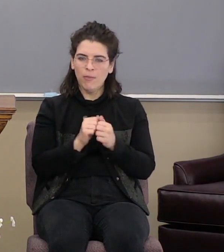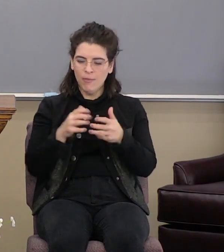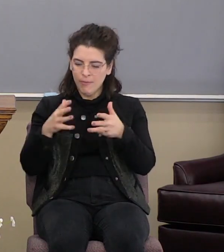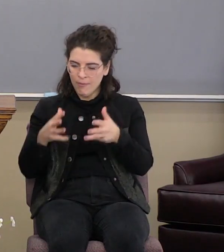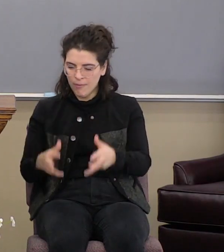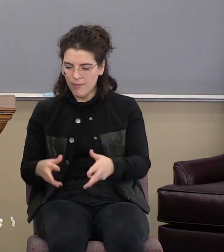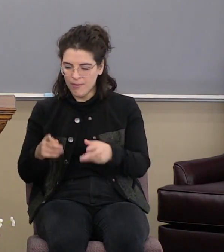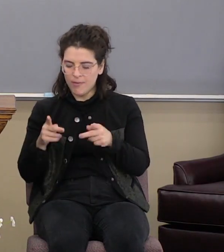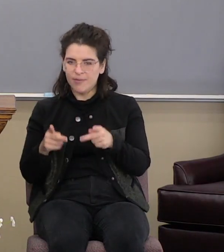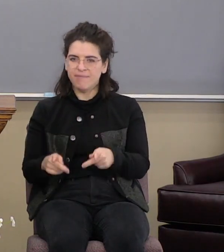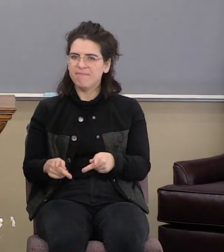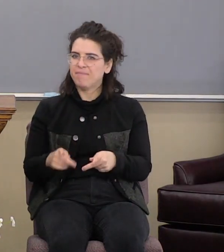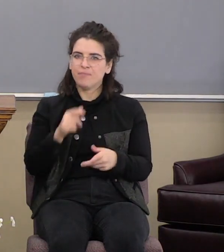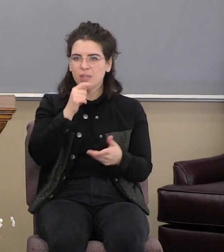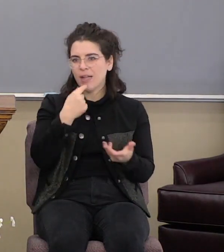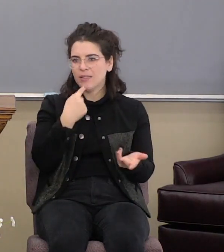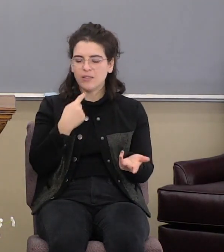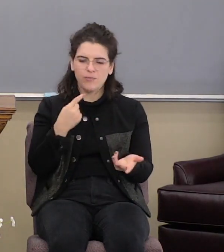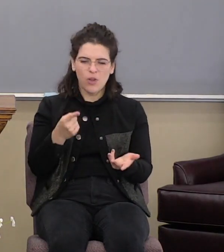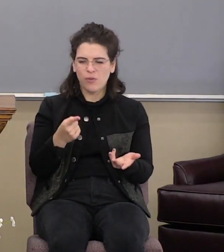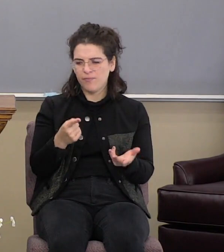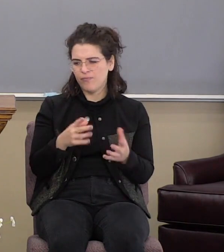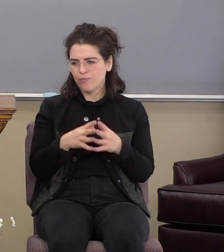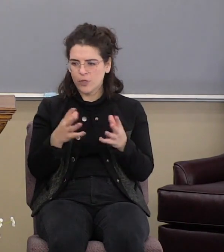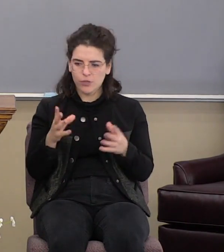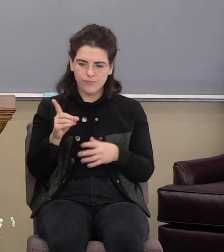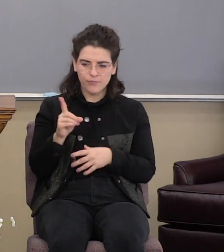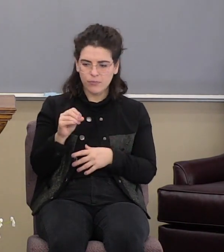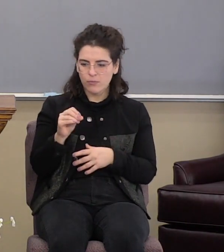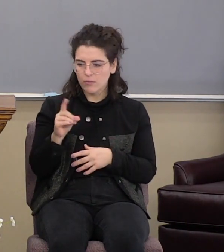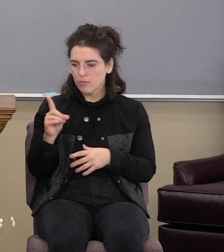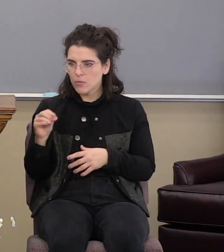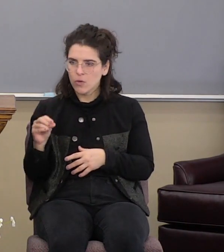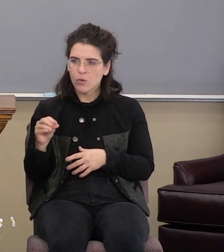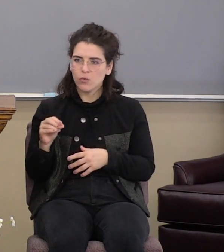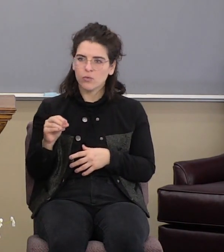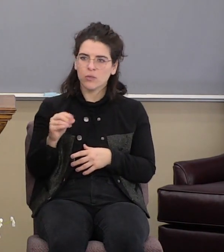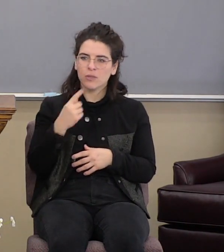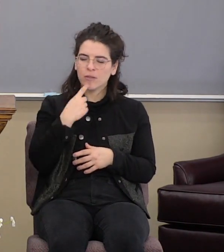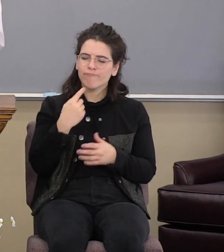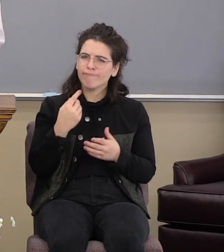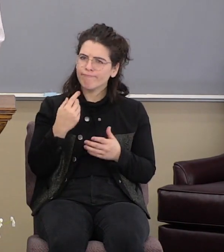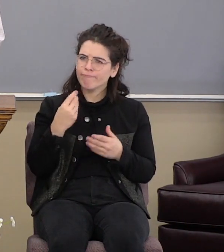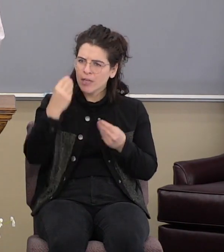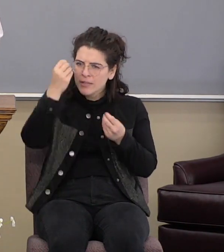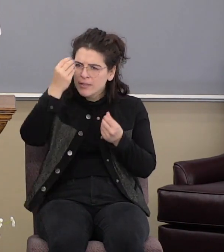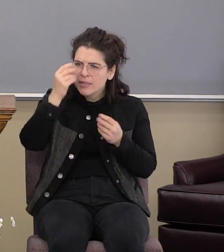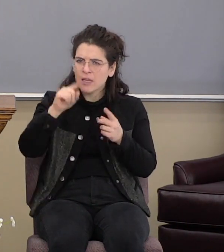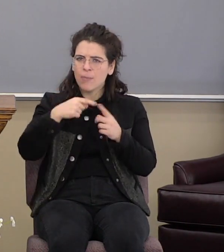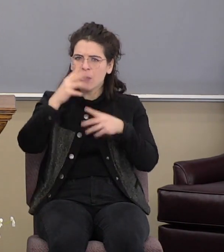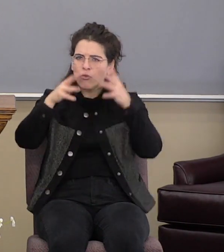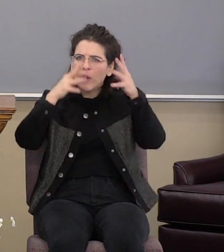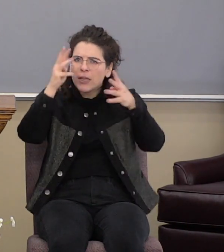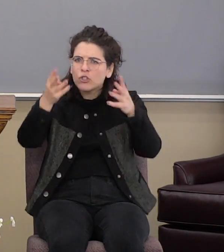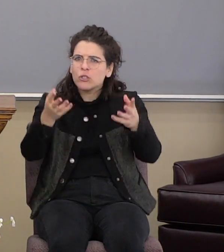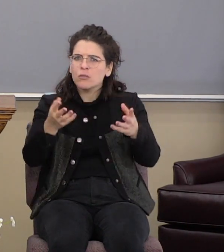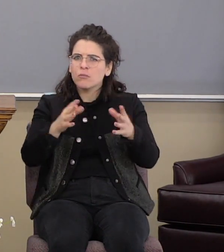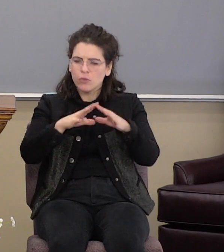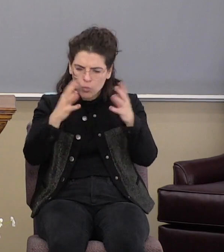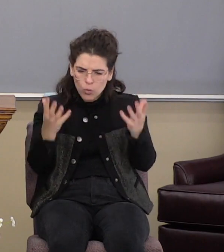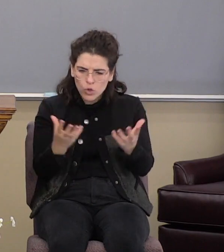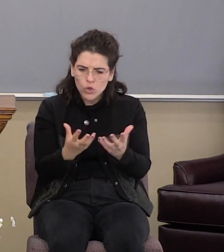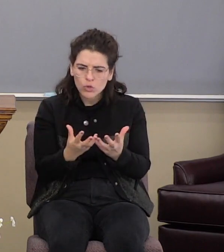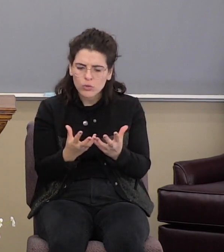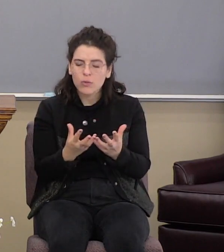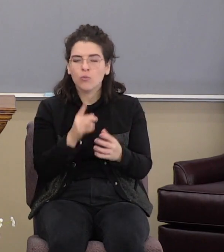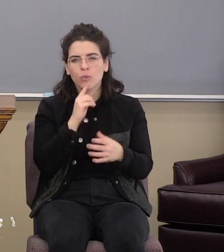person? He's not saying, you bunch of dodos, and, you know, he's saying, let's think about creation. By the way, it is interesting. Paul